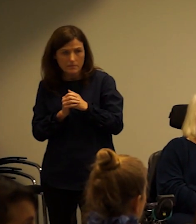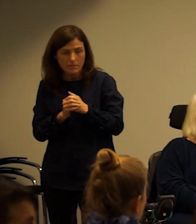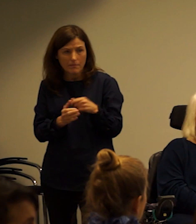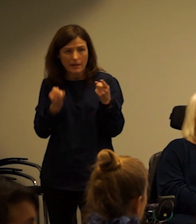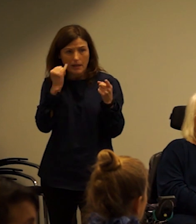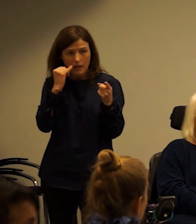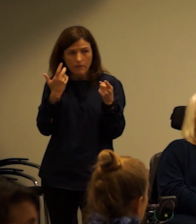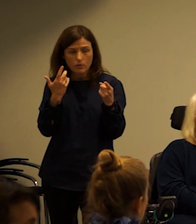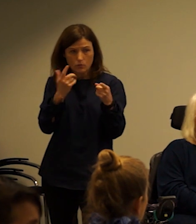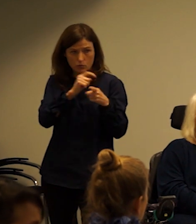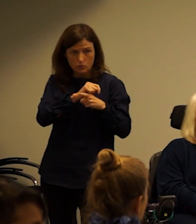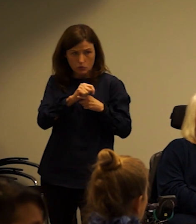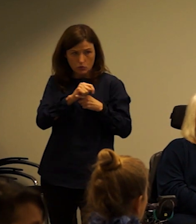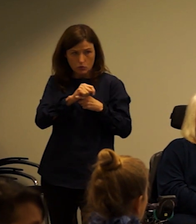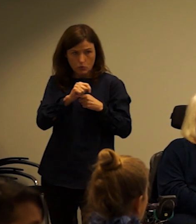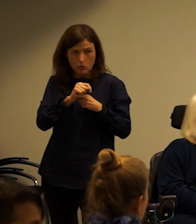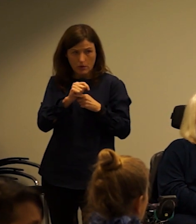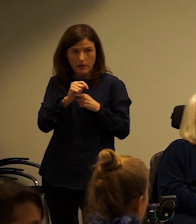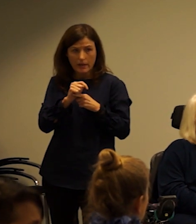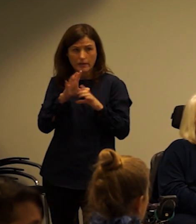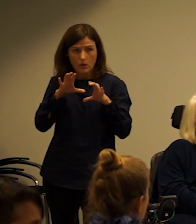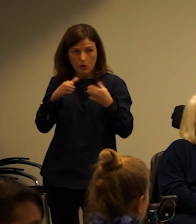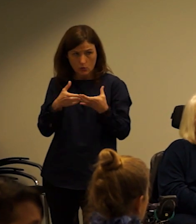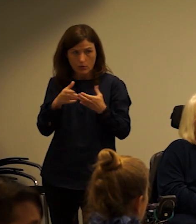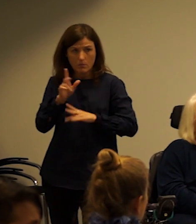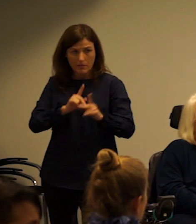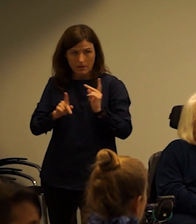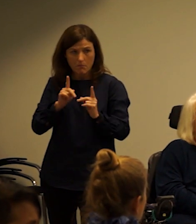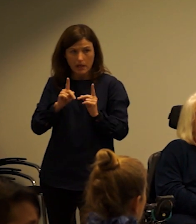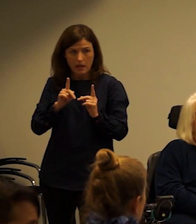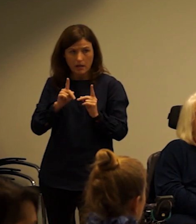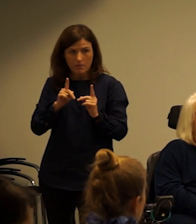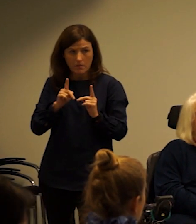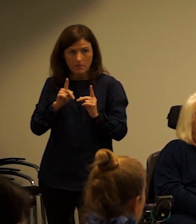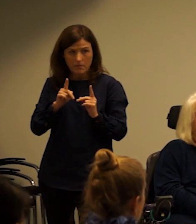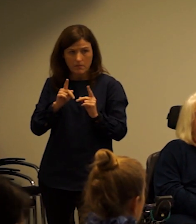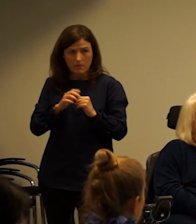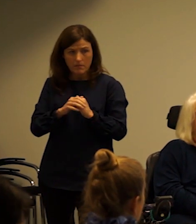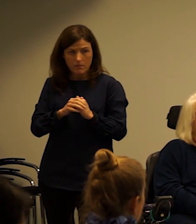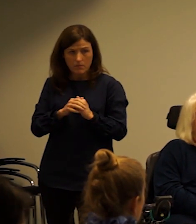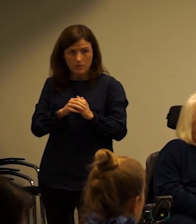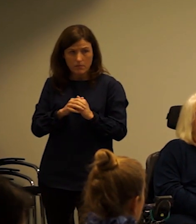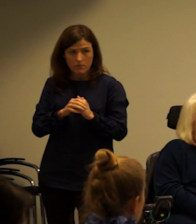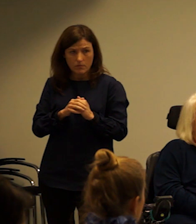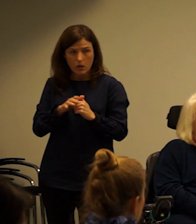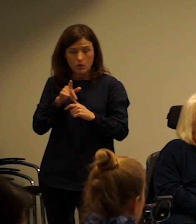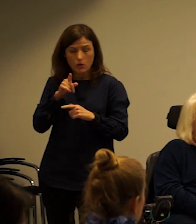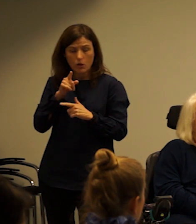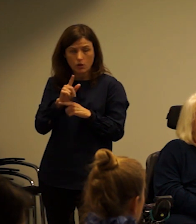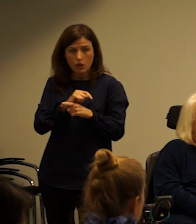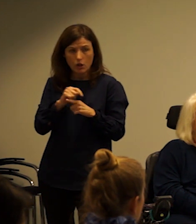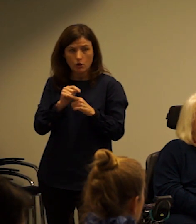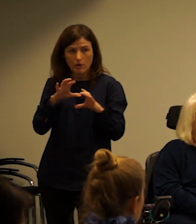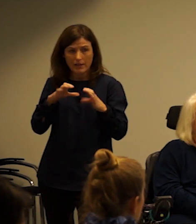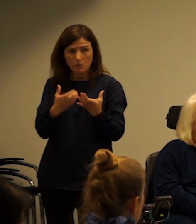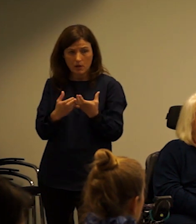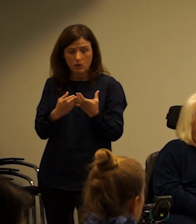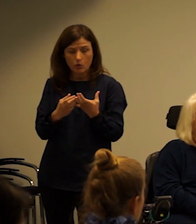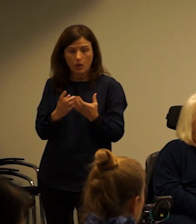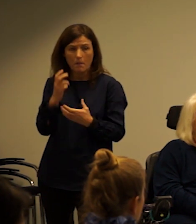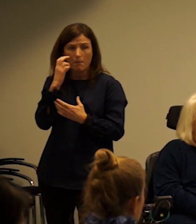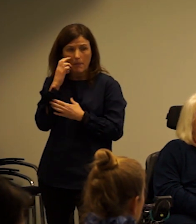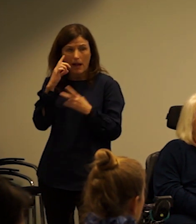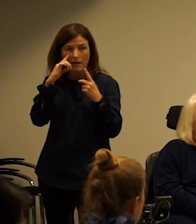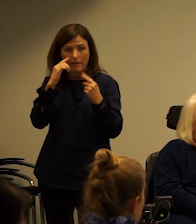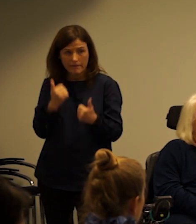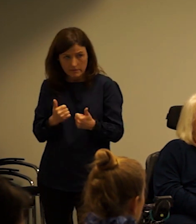going to train a group of so you're training a group of vision impaired or blind